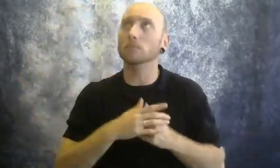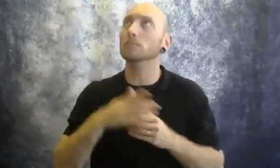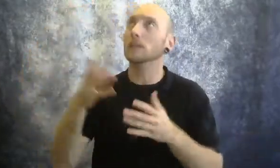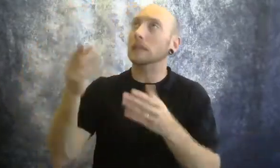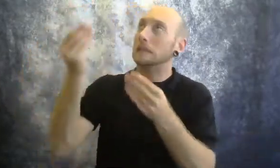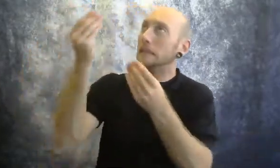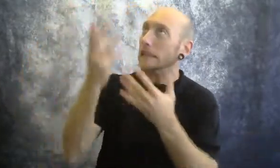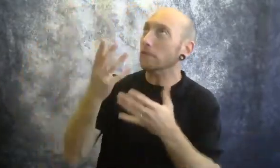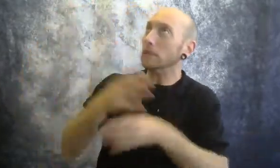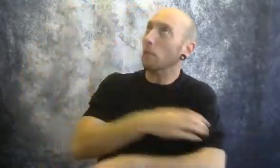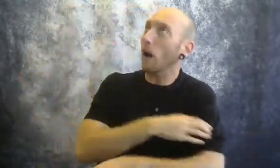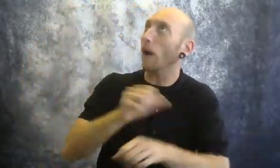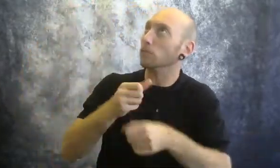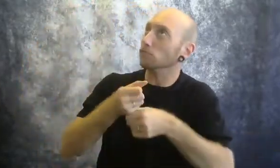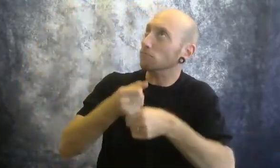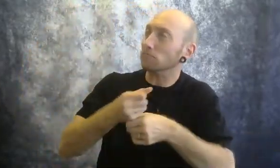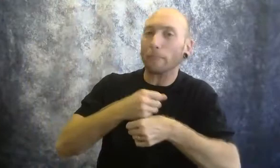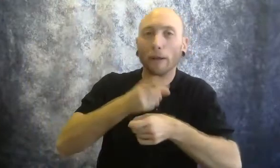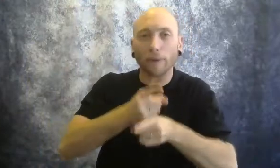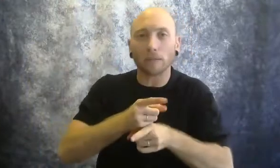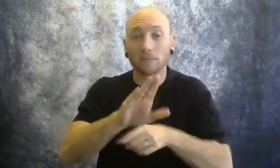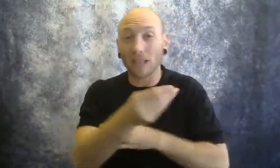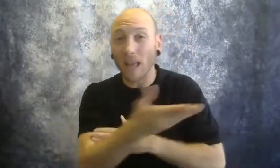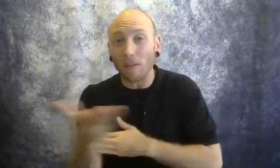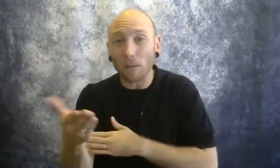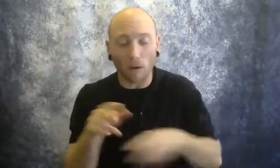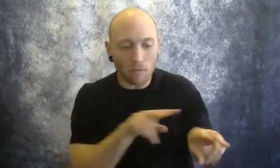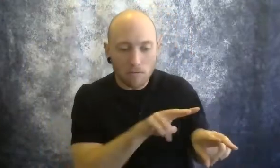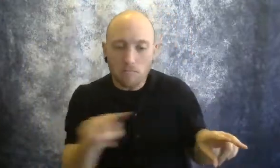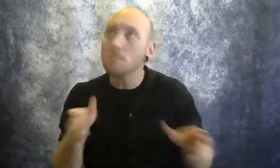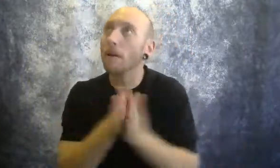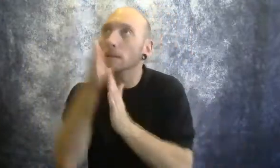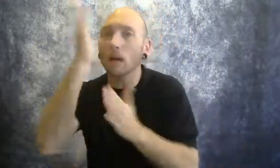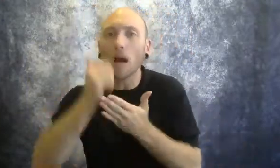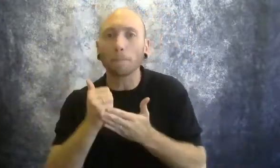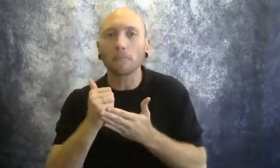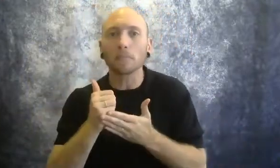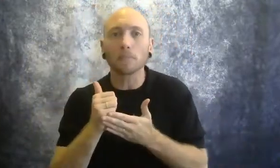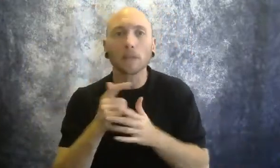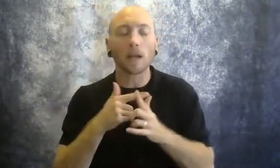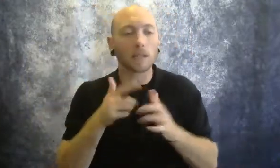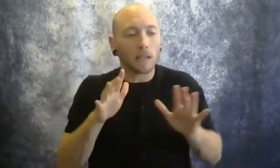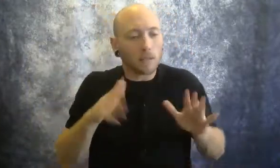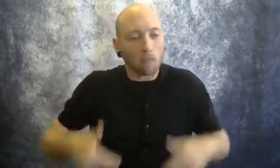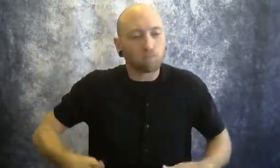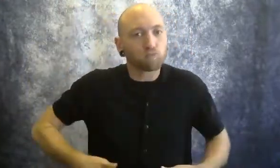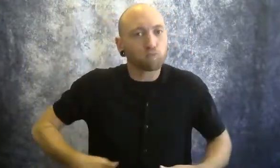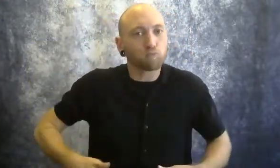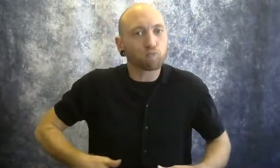please take me to my next amends and give me the power to make it." You know, that was every morning and every night. And then it